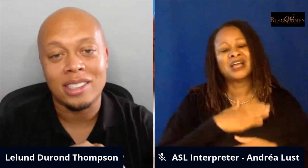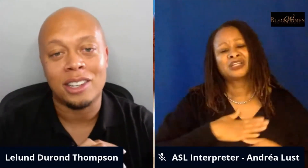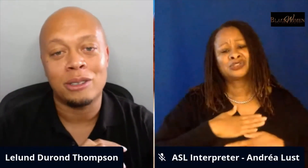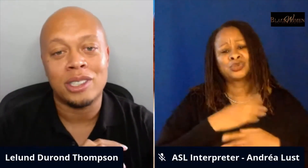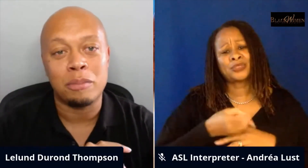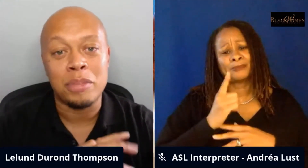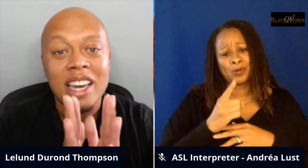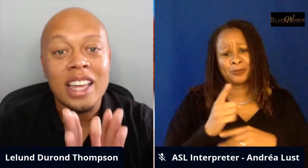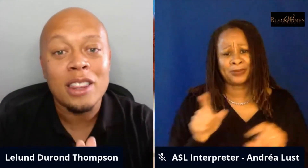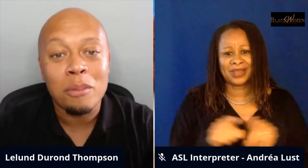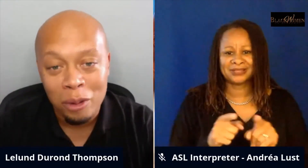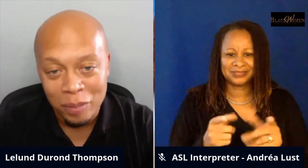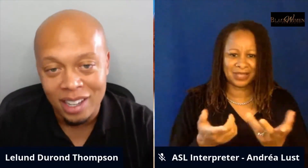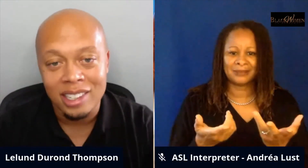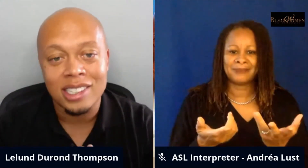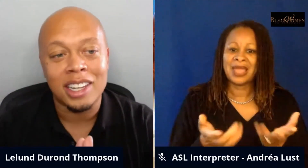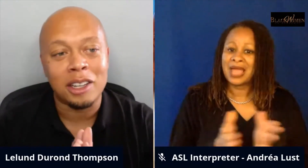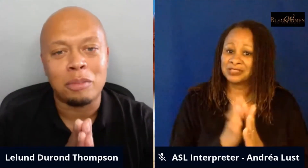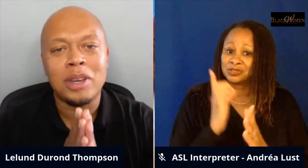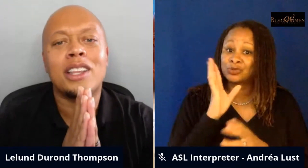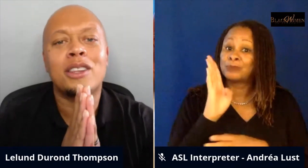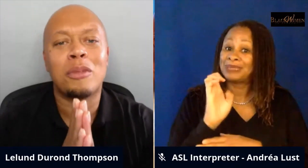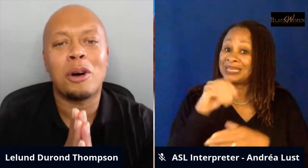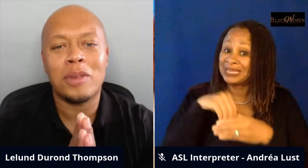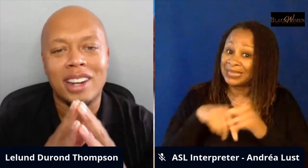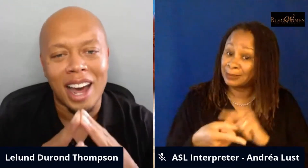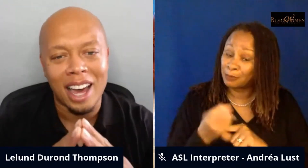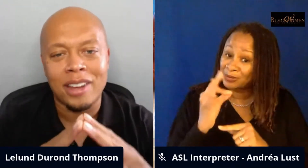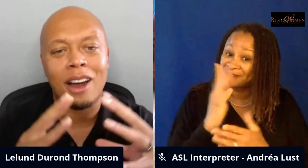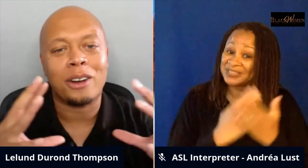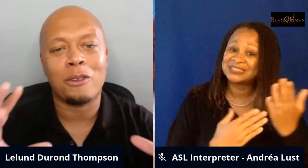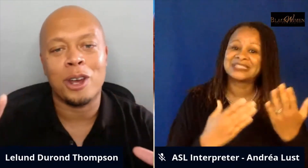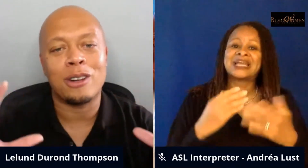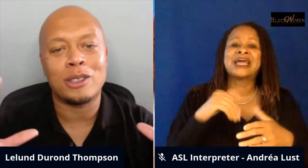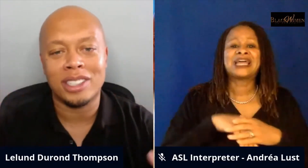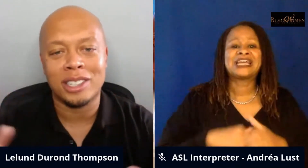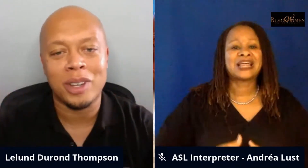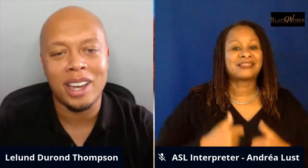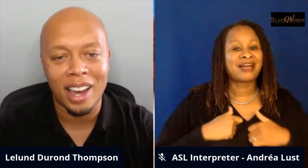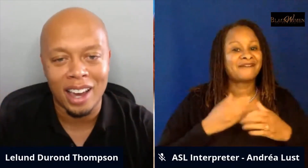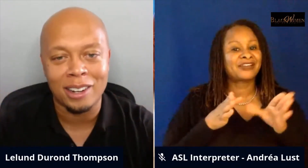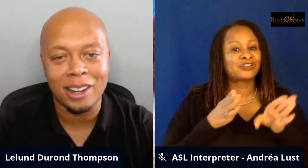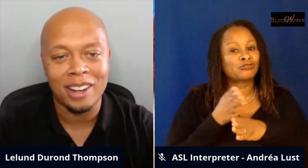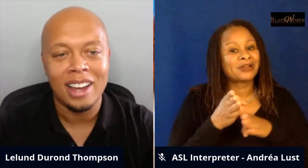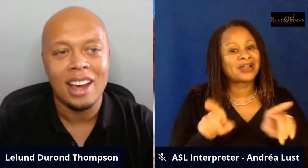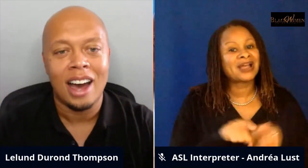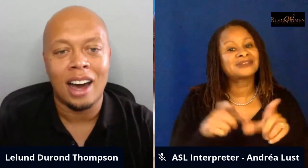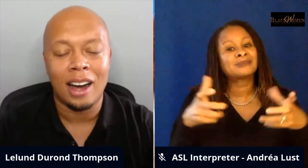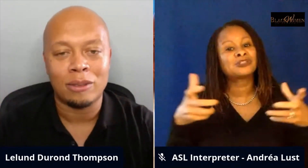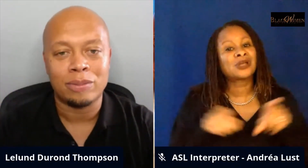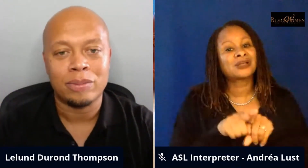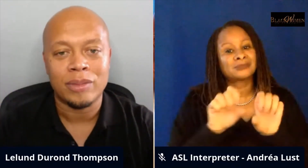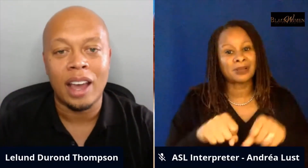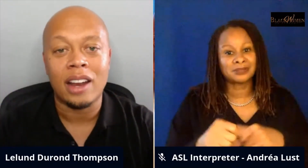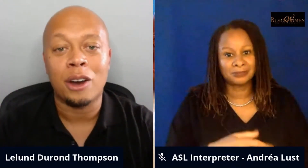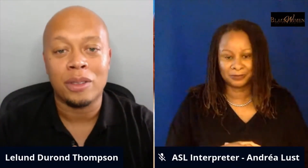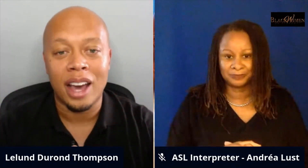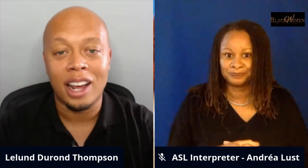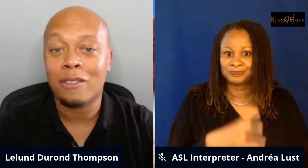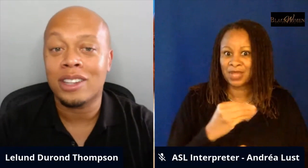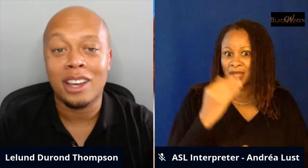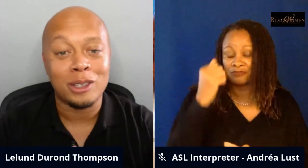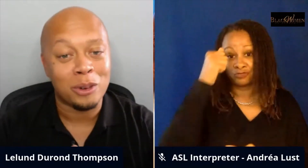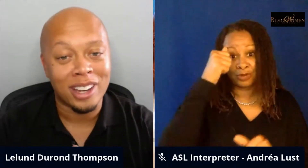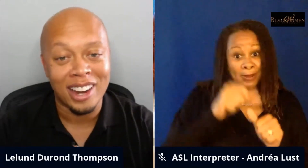like I'm asking you to be in the moment in the scene, be in the moment in life and our career as much as we can, and know